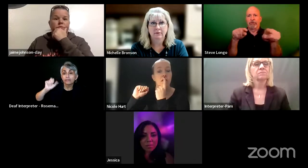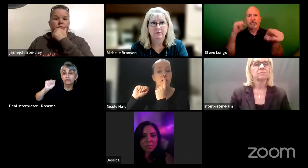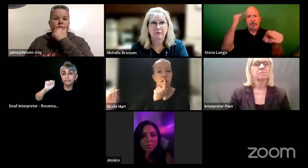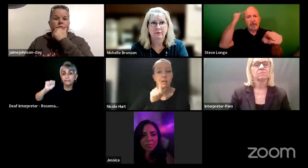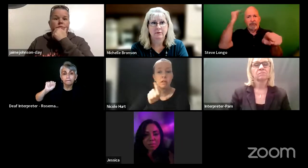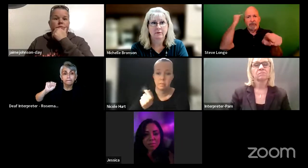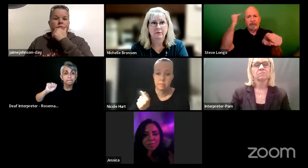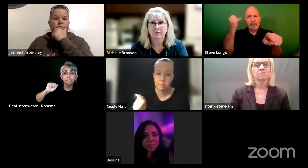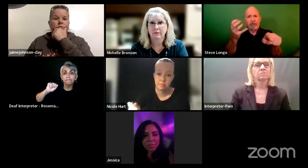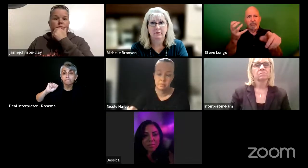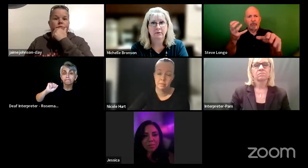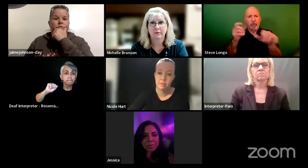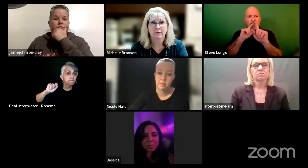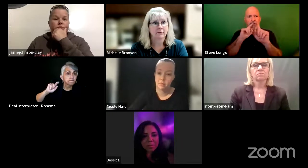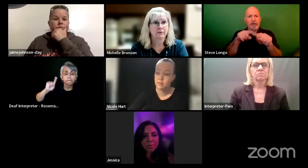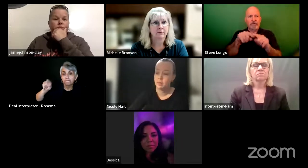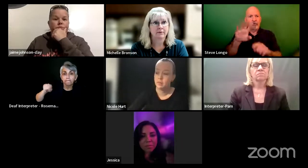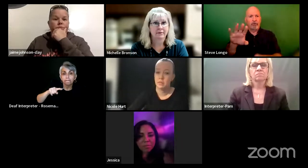And then Steve.